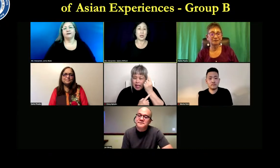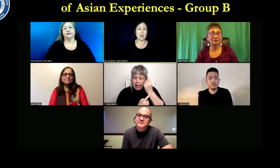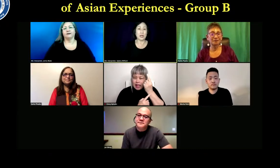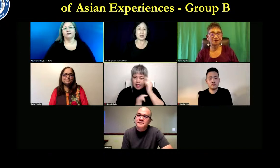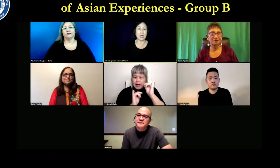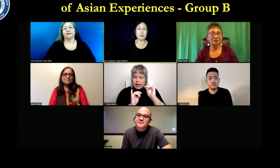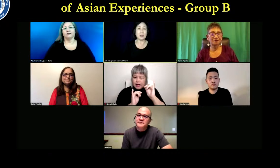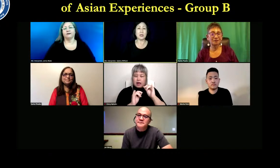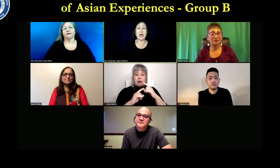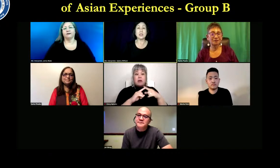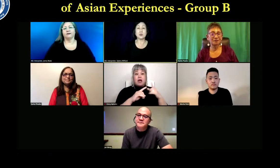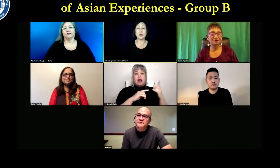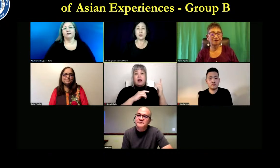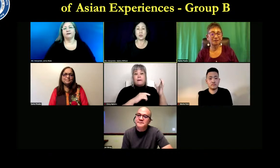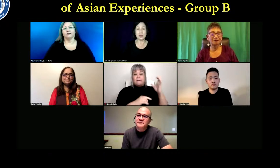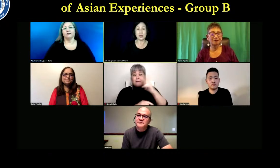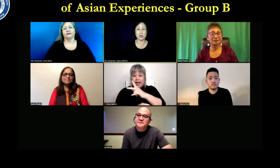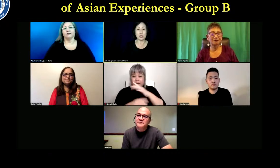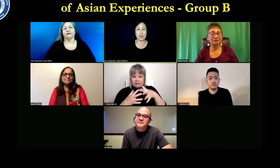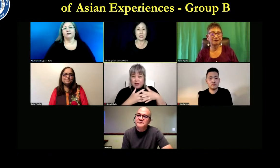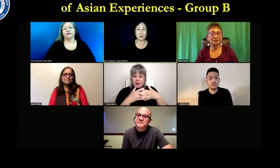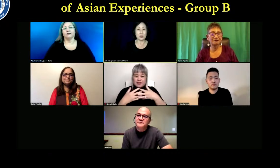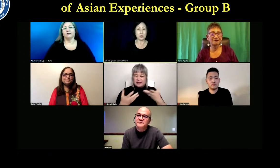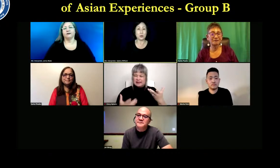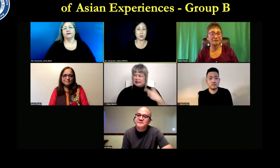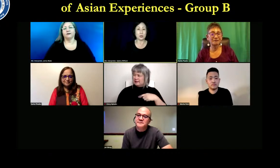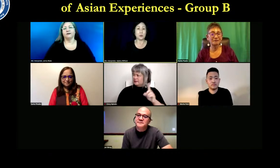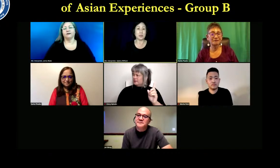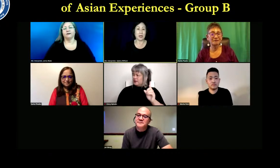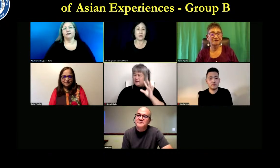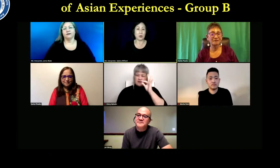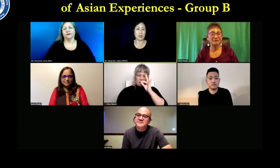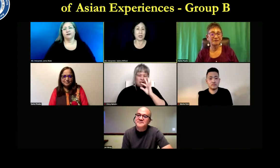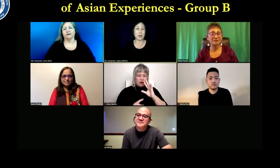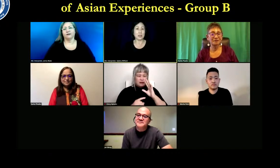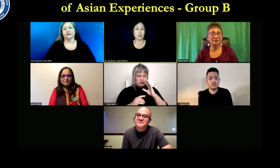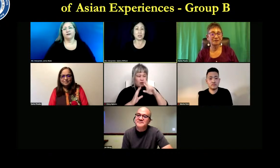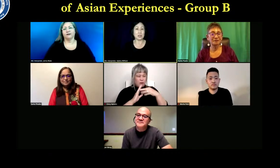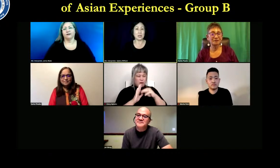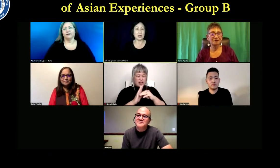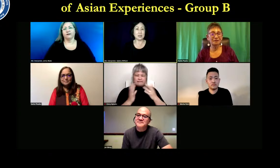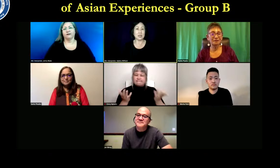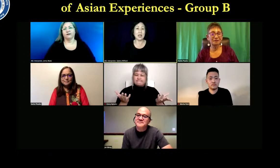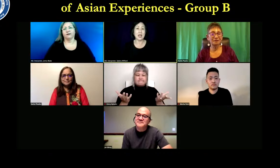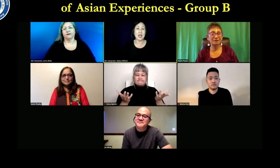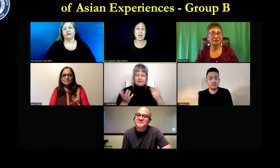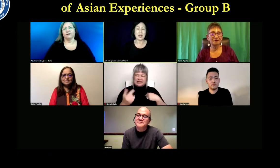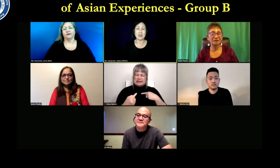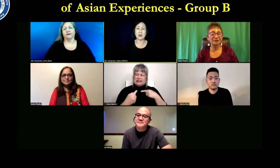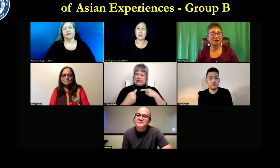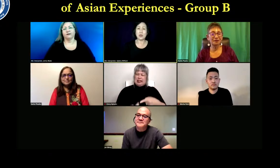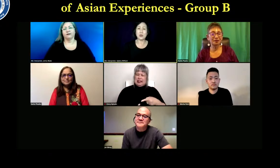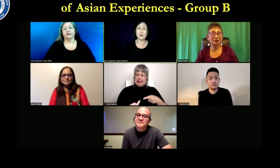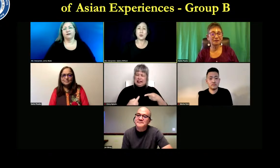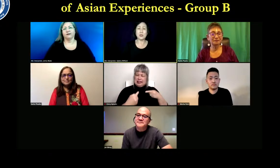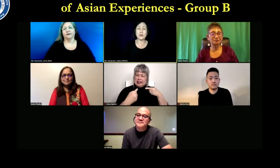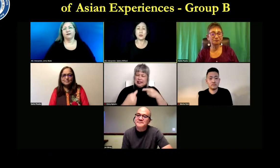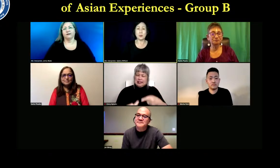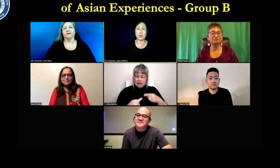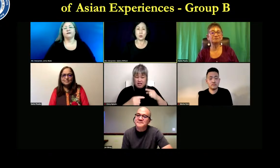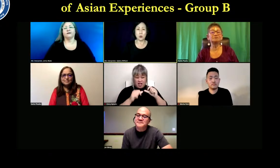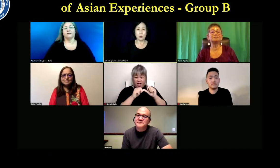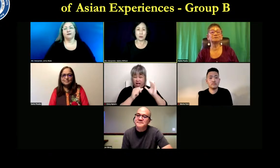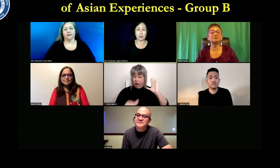just a 7 or 8 at that time, and that's when I first got an understanding of what it was to be deaf. And I came back to the United States. And I thought, you know, I don't have any